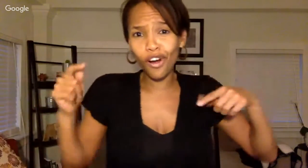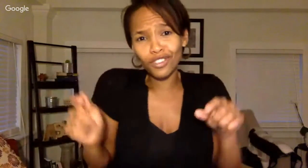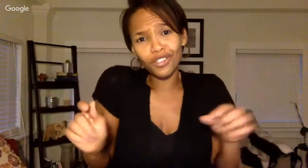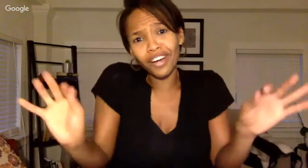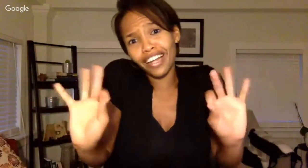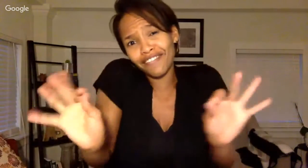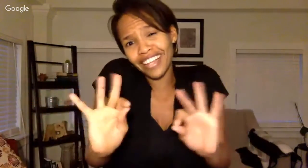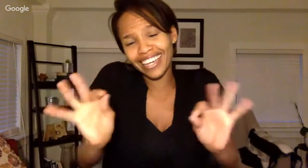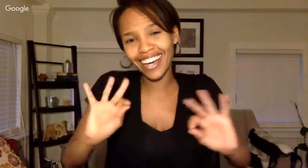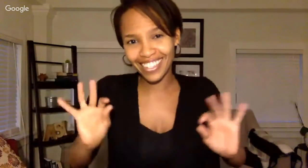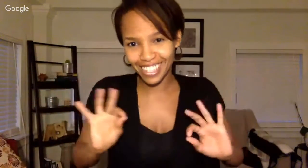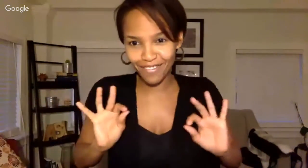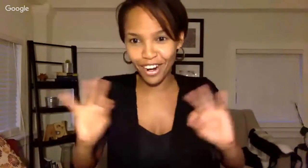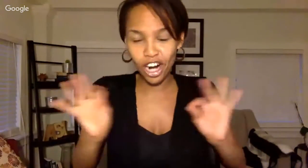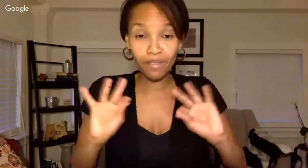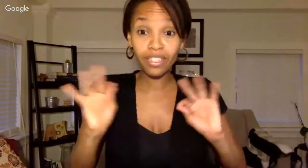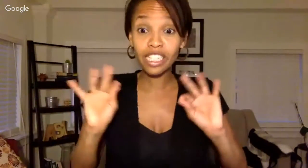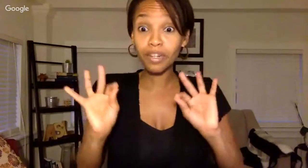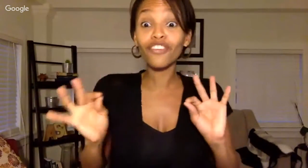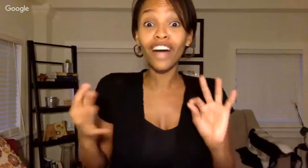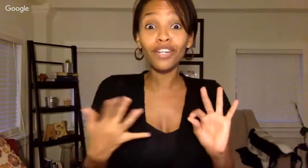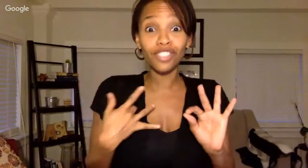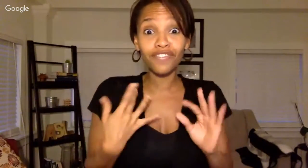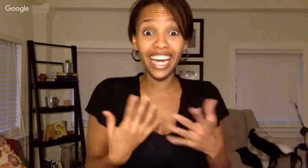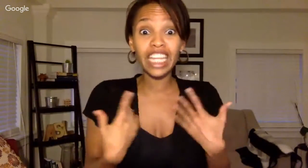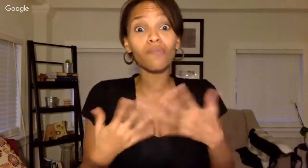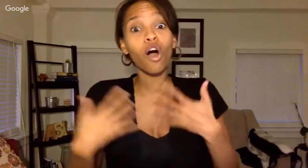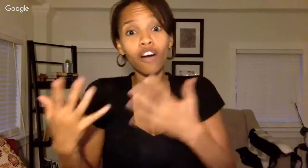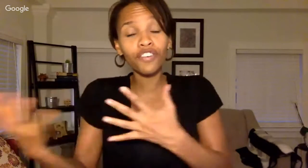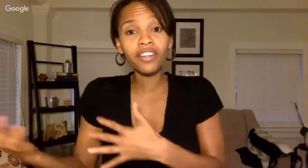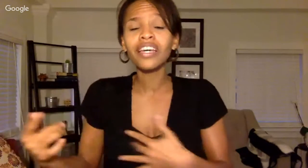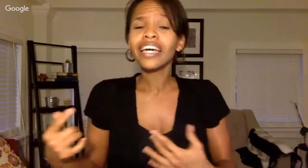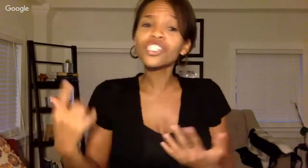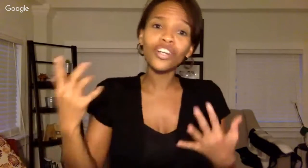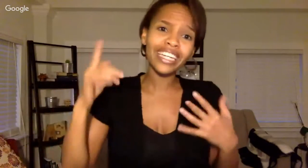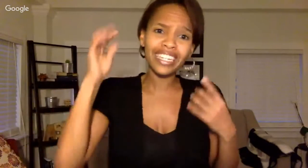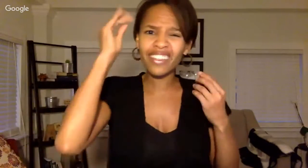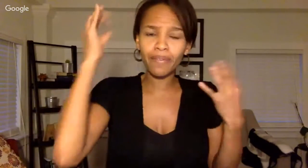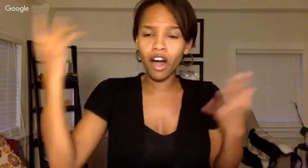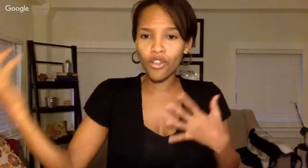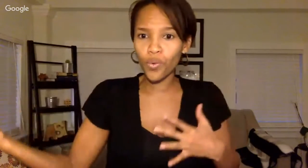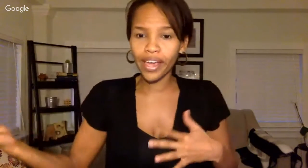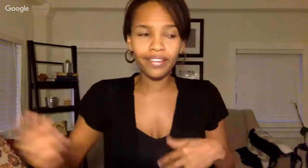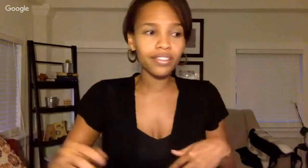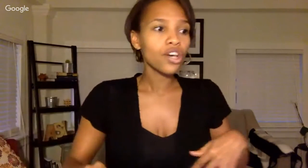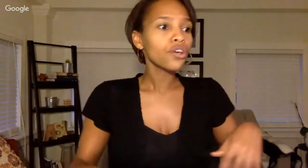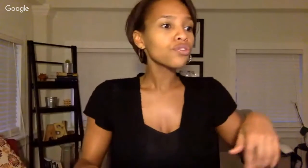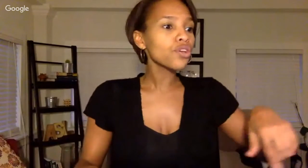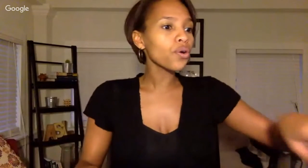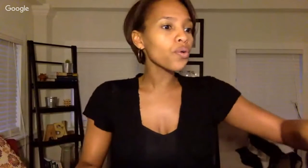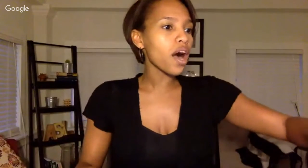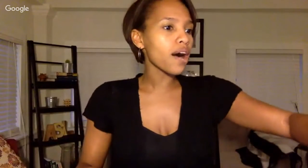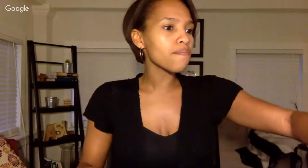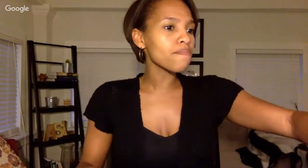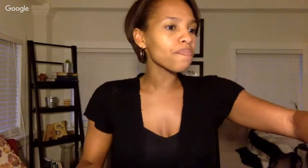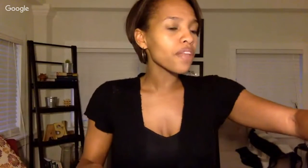also kind of like somewhat harmless. But if you find yourself signing them often, it's a good idea to think about other ways. So,